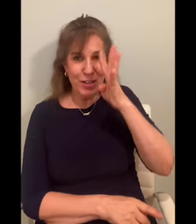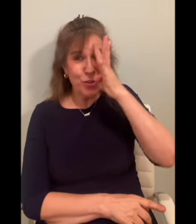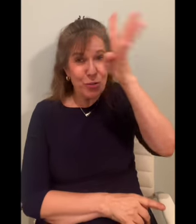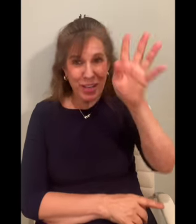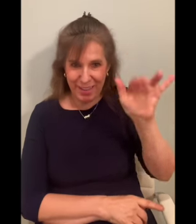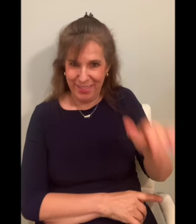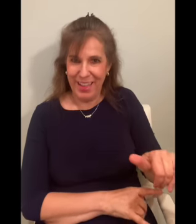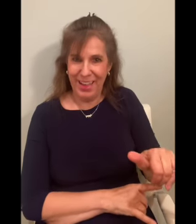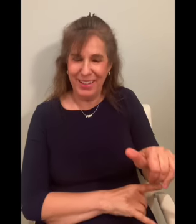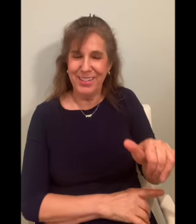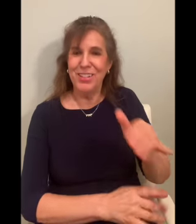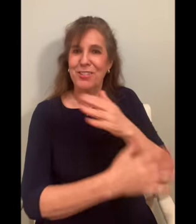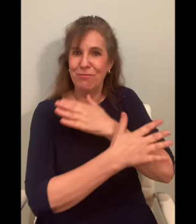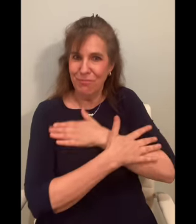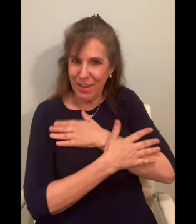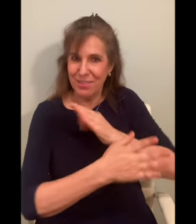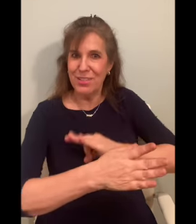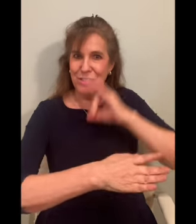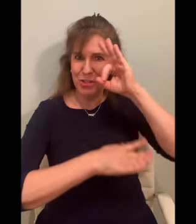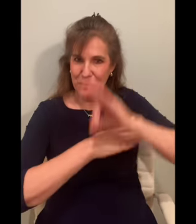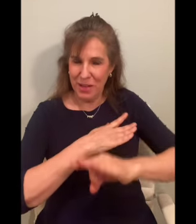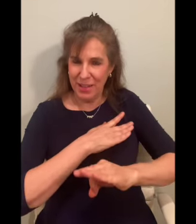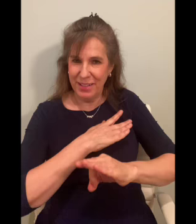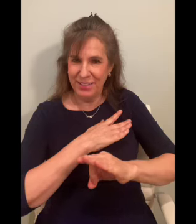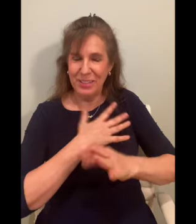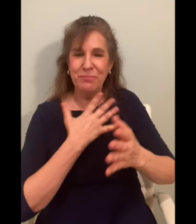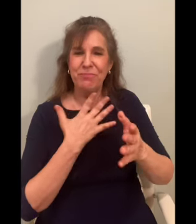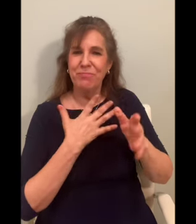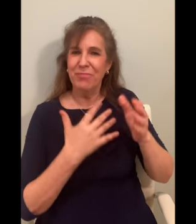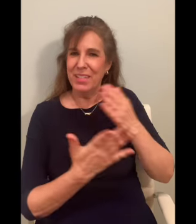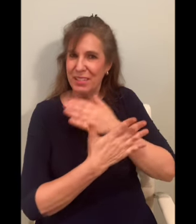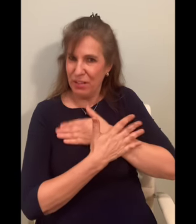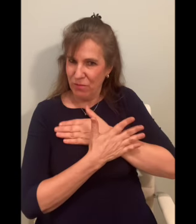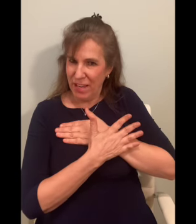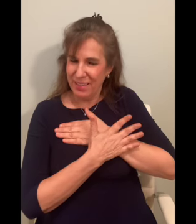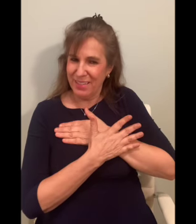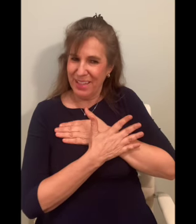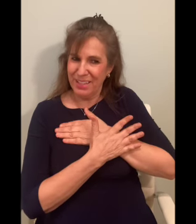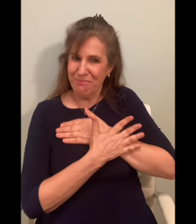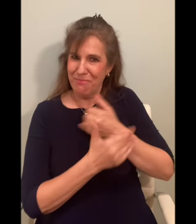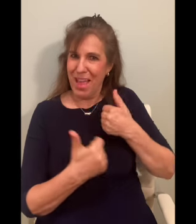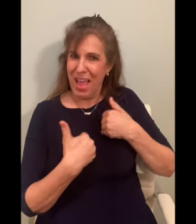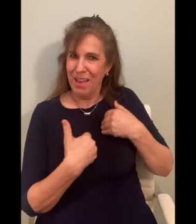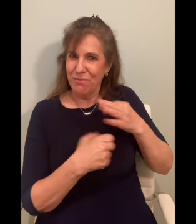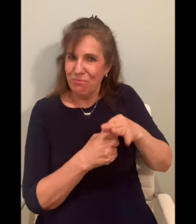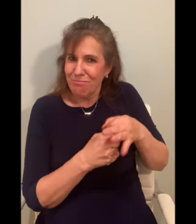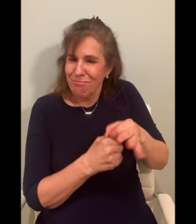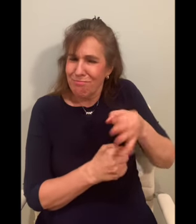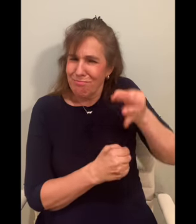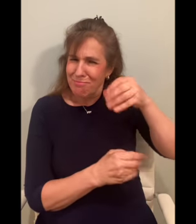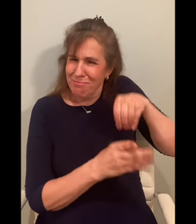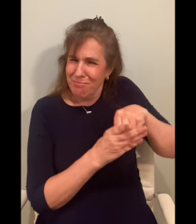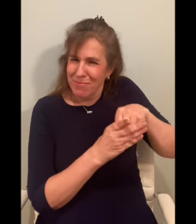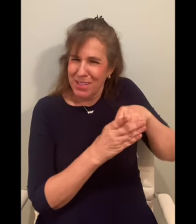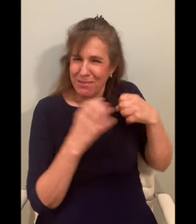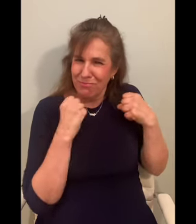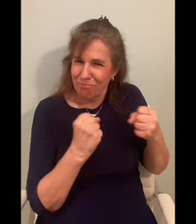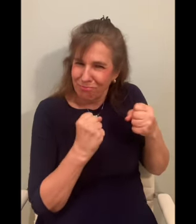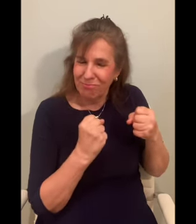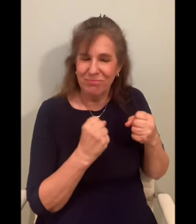we finished the whole first chapter of Bereshit. Just a few things to single out, or maybe to focus on. One, it's interesting that the only day it